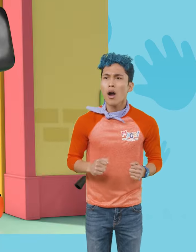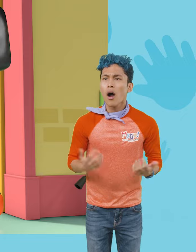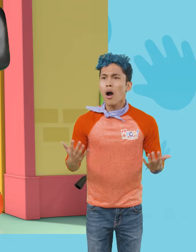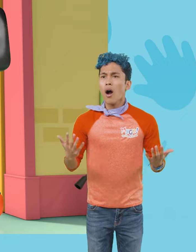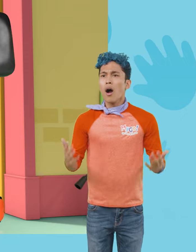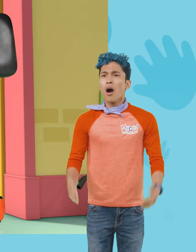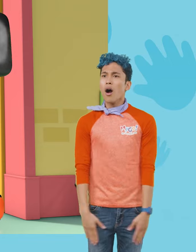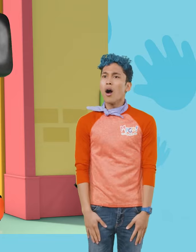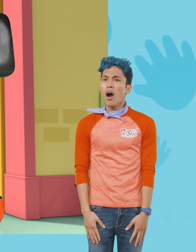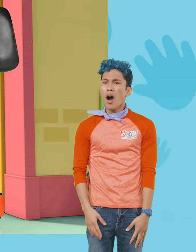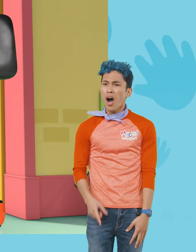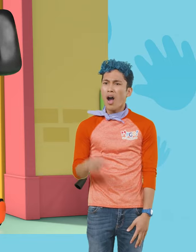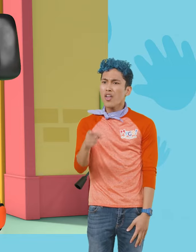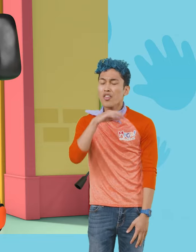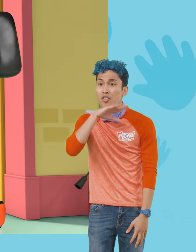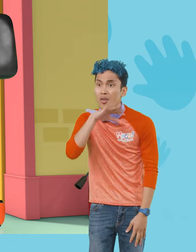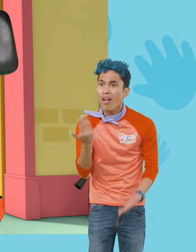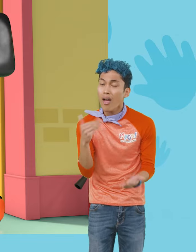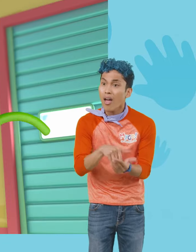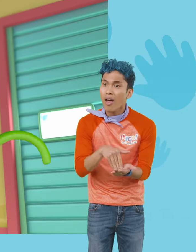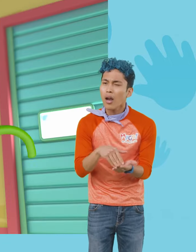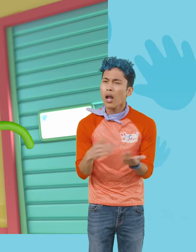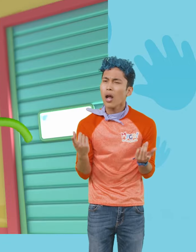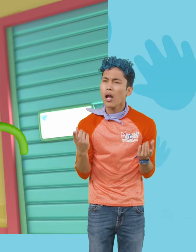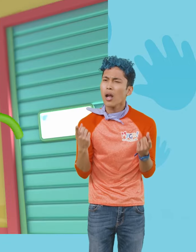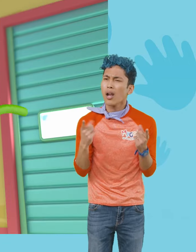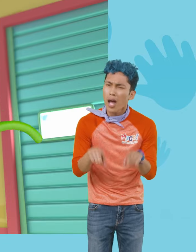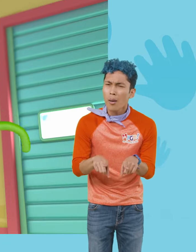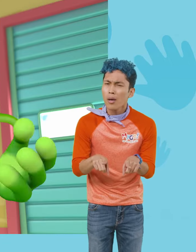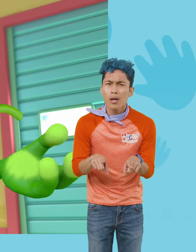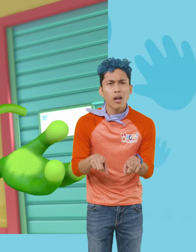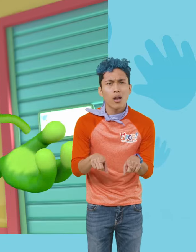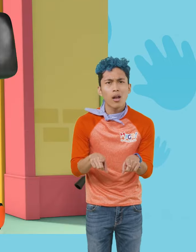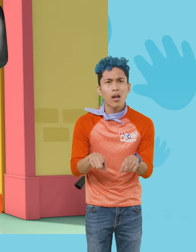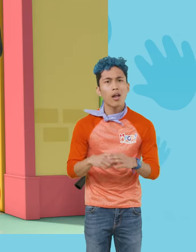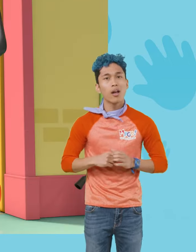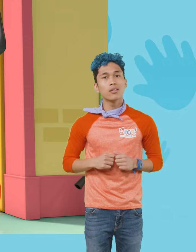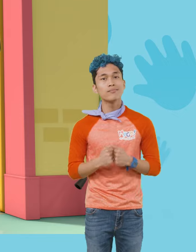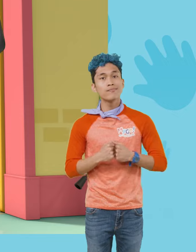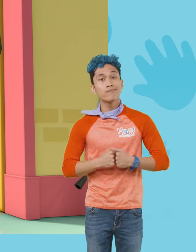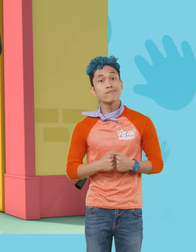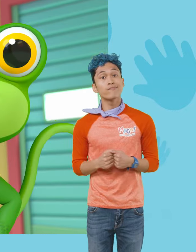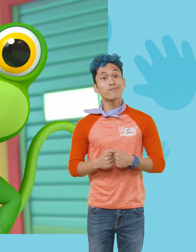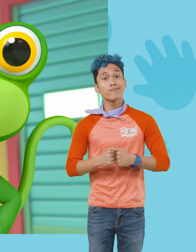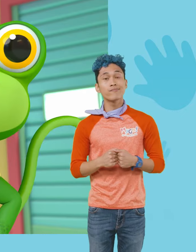Oh, you're dirty again. How did that happen?